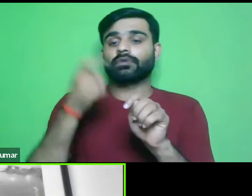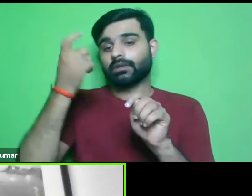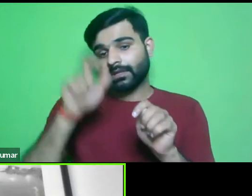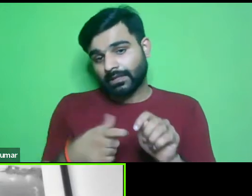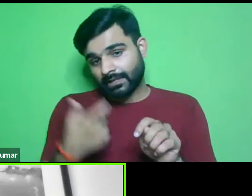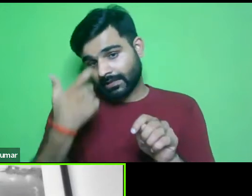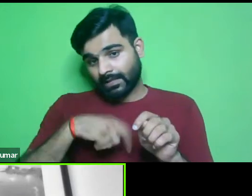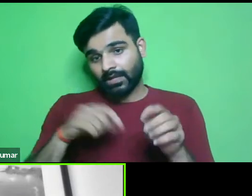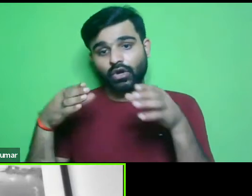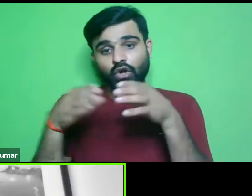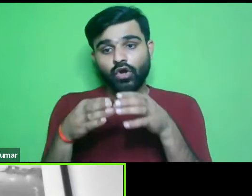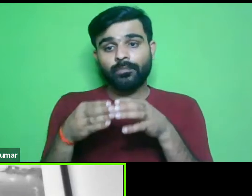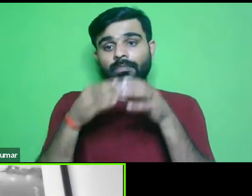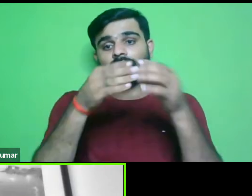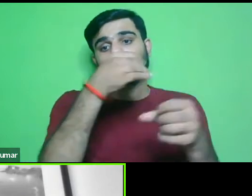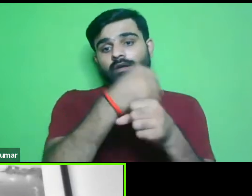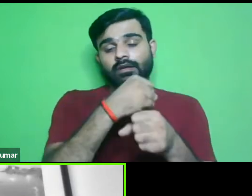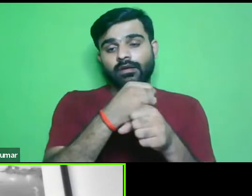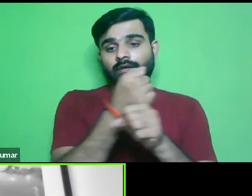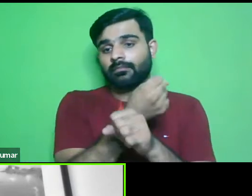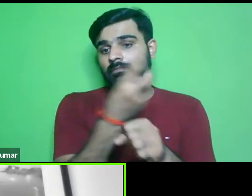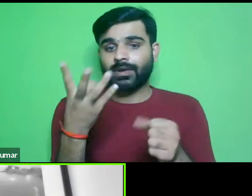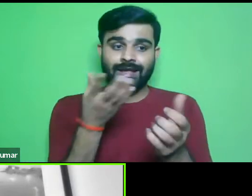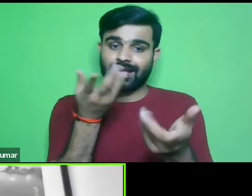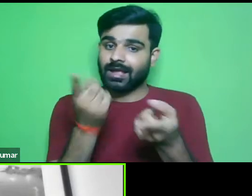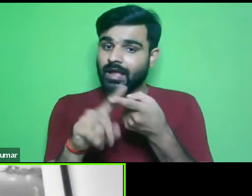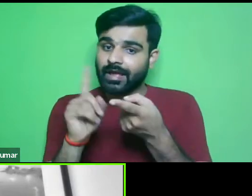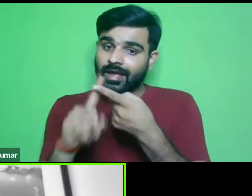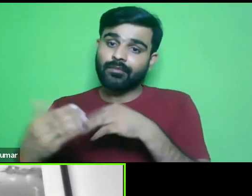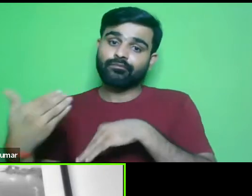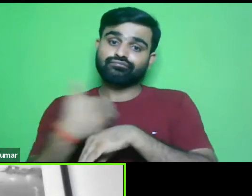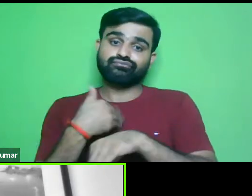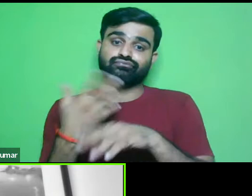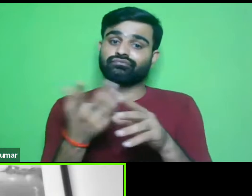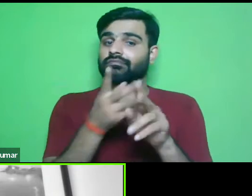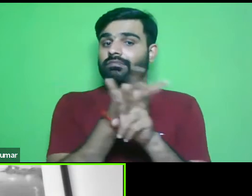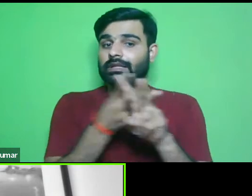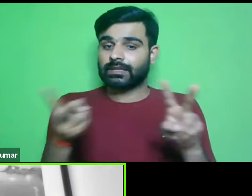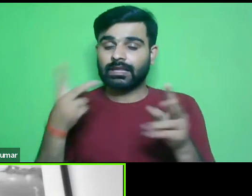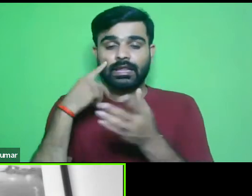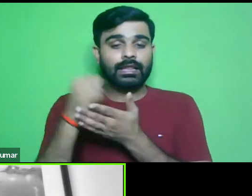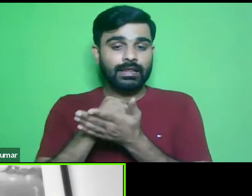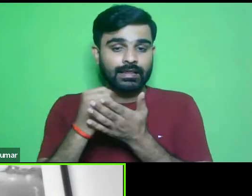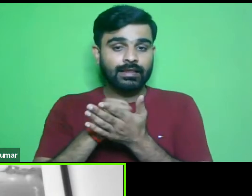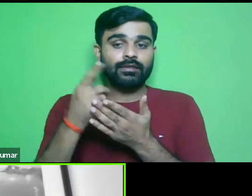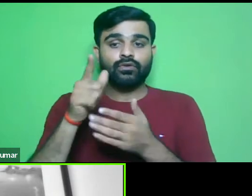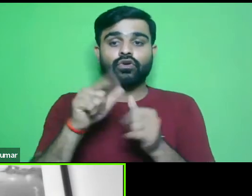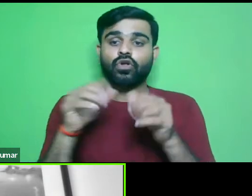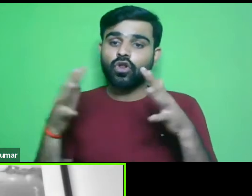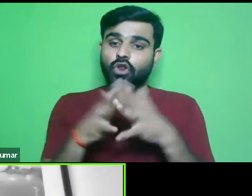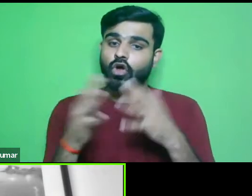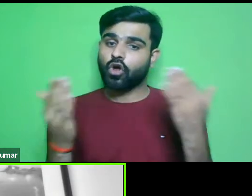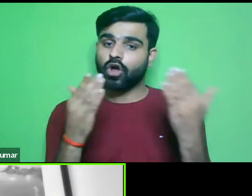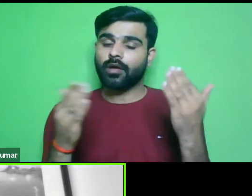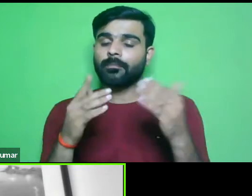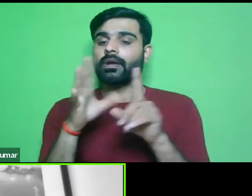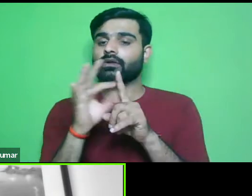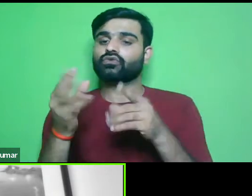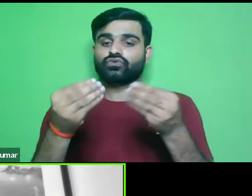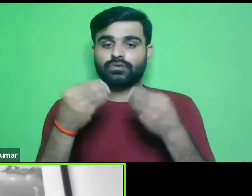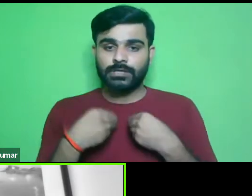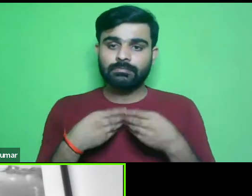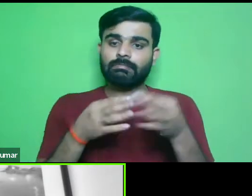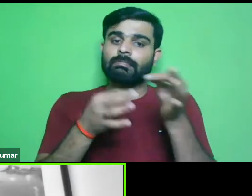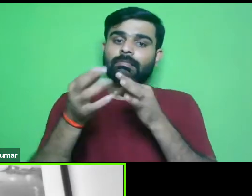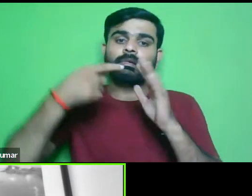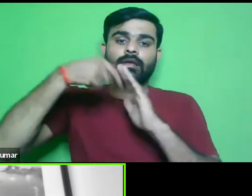group can go to a government and say, we believe these are the harms that may be occurring because of these practices. And here is a law that compels you to be able to give us